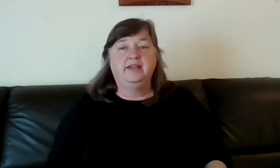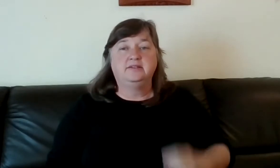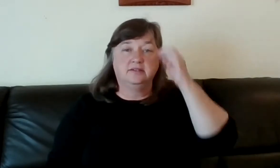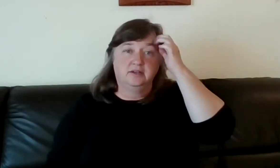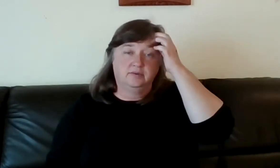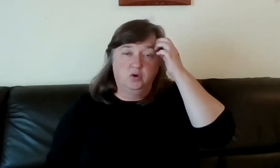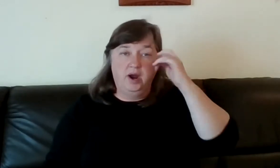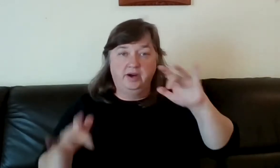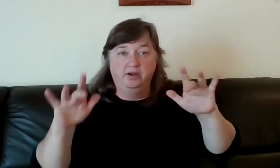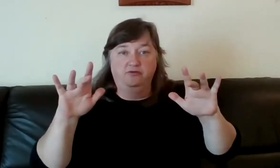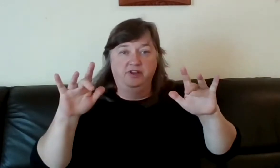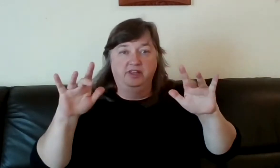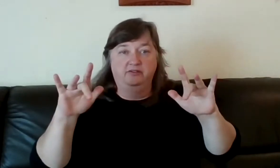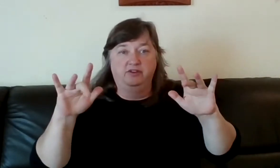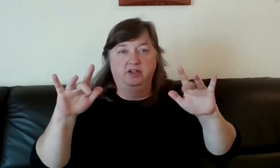Light is going to require your feeling finger.